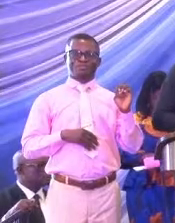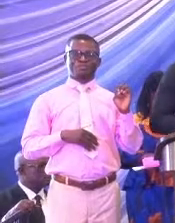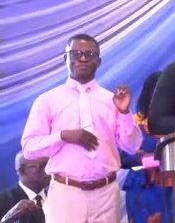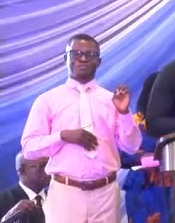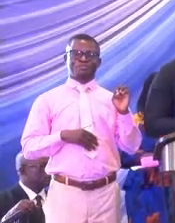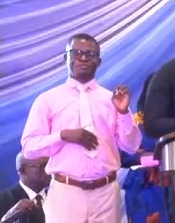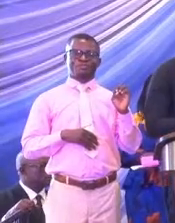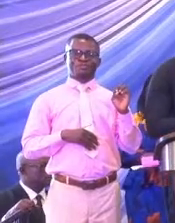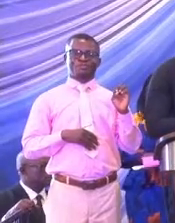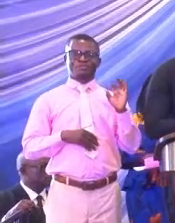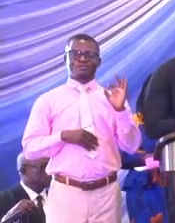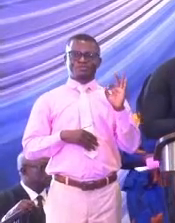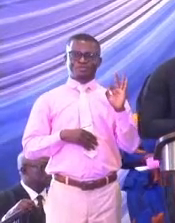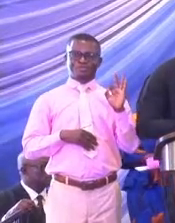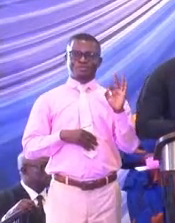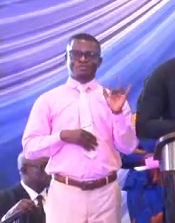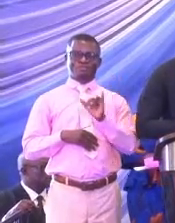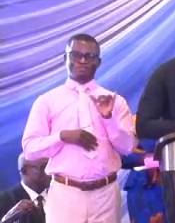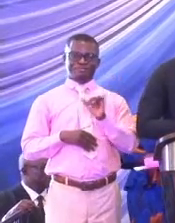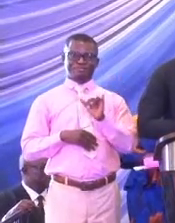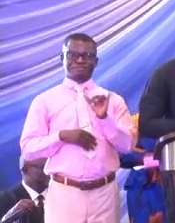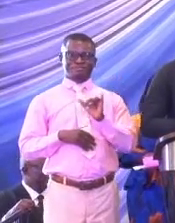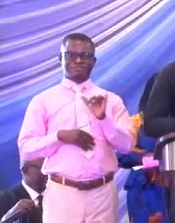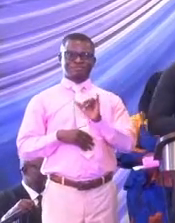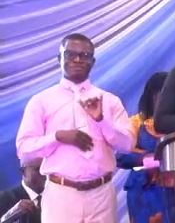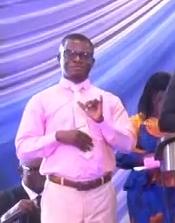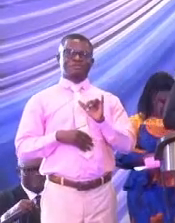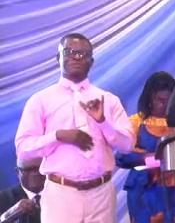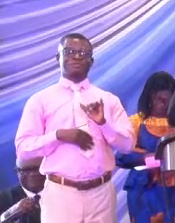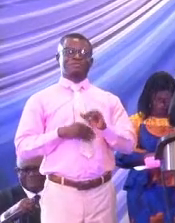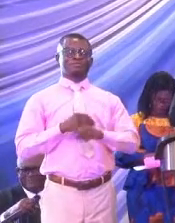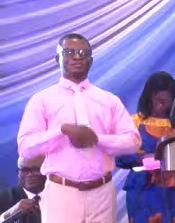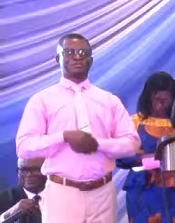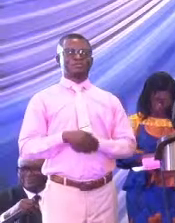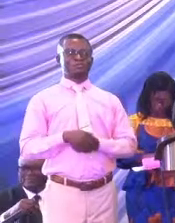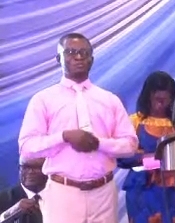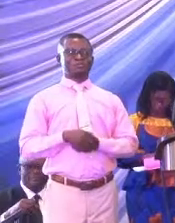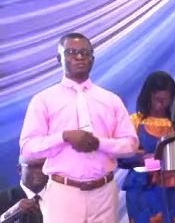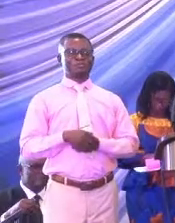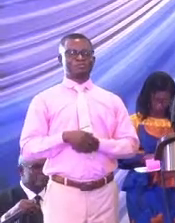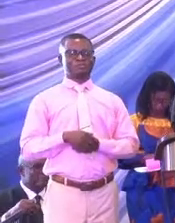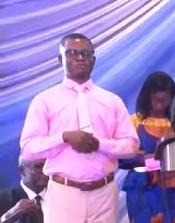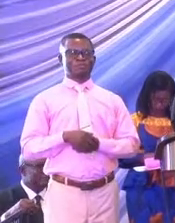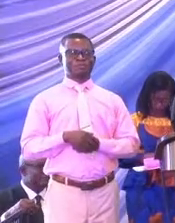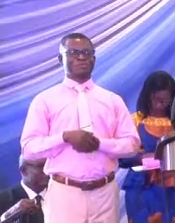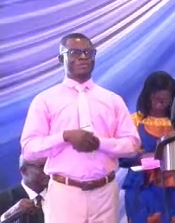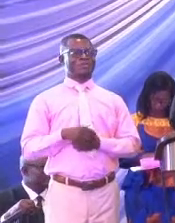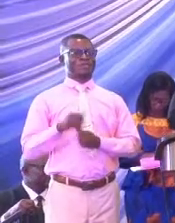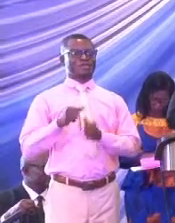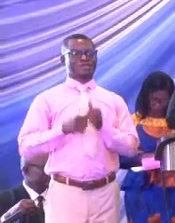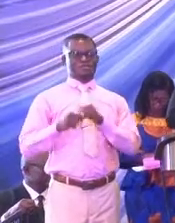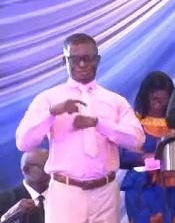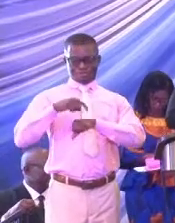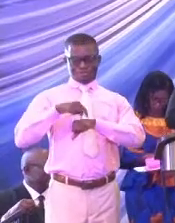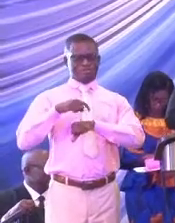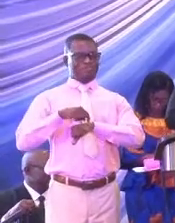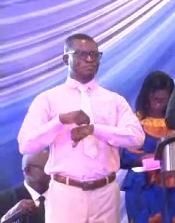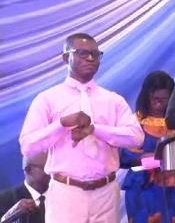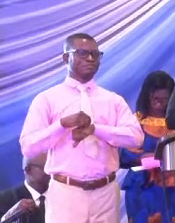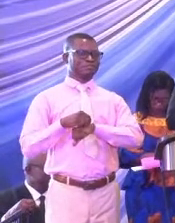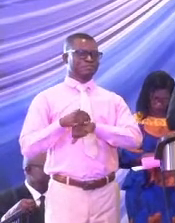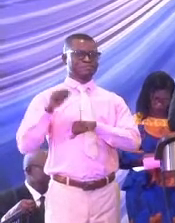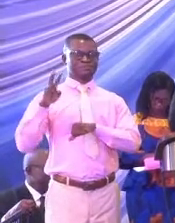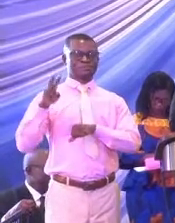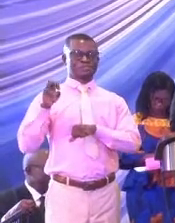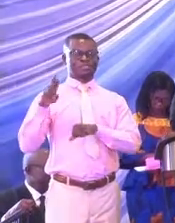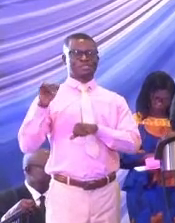Bayes had 9 over 10. Ability to skip to time was 5 marks each. Veritas